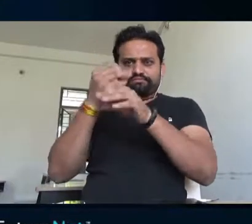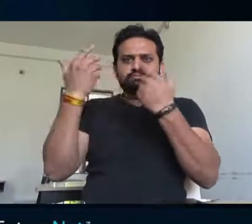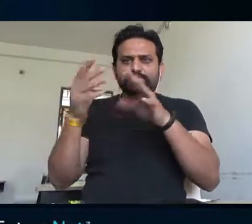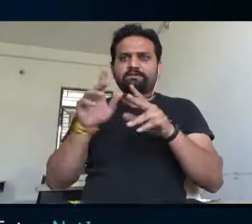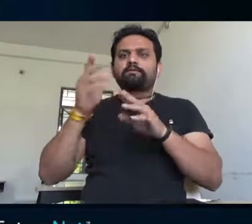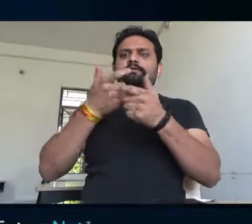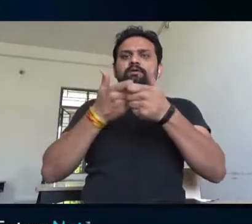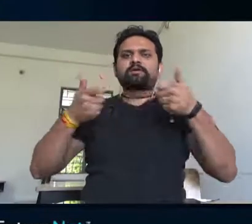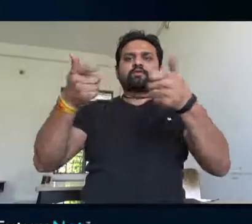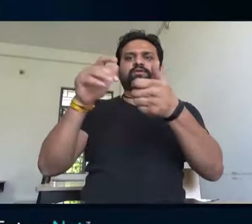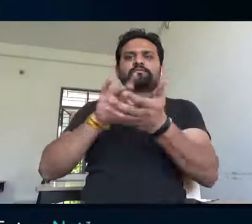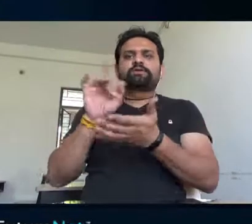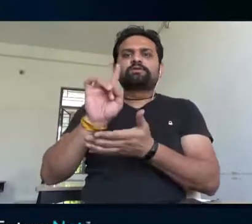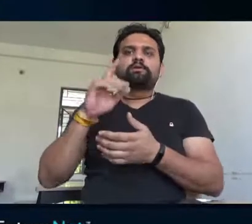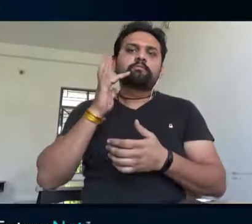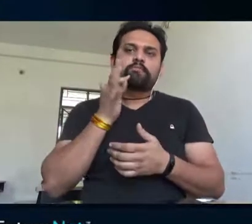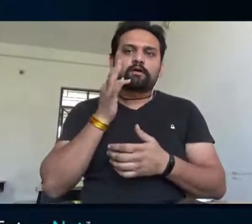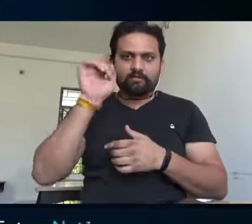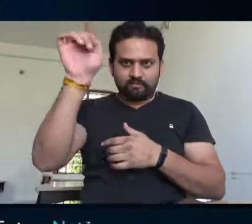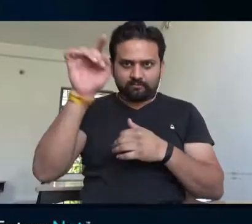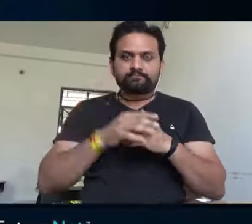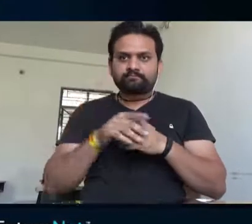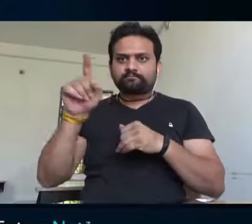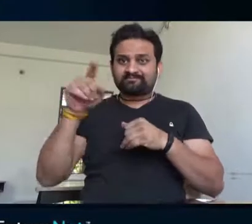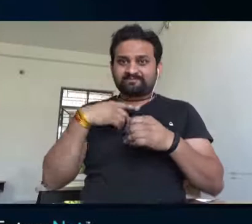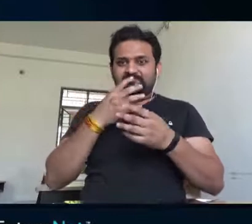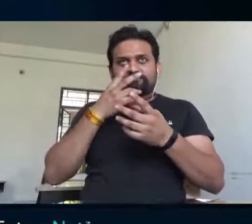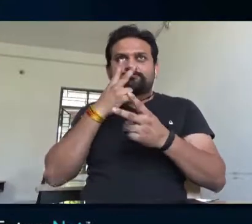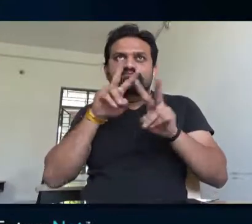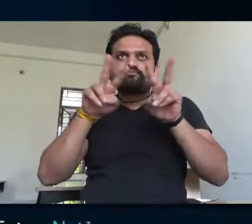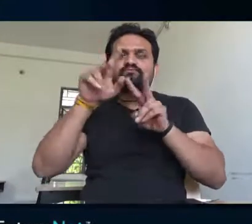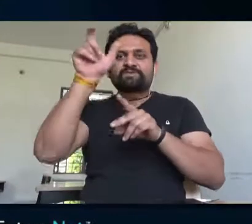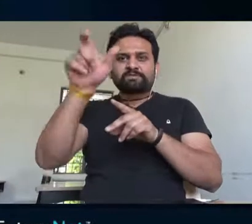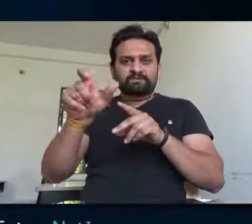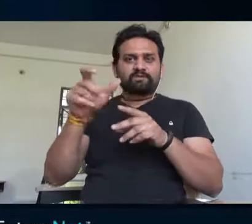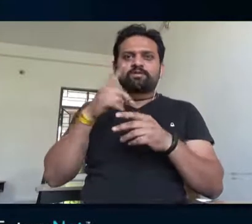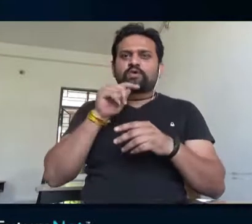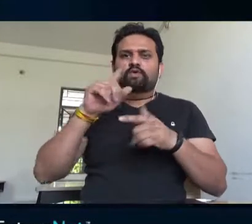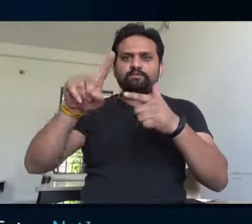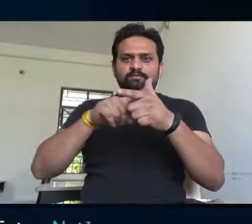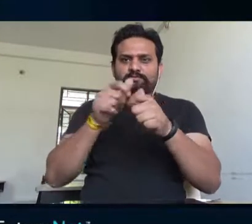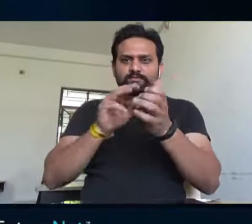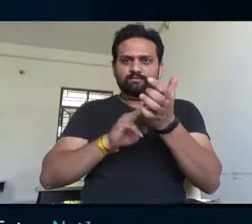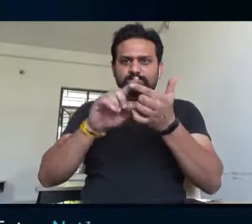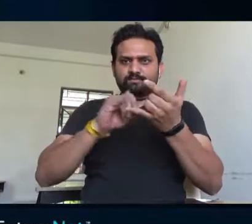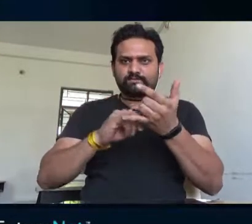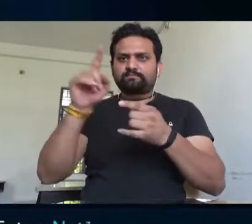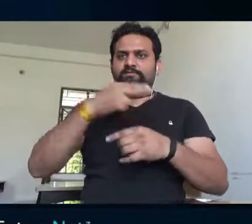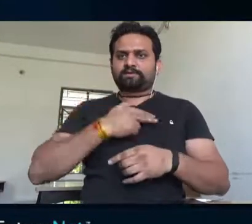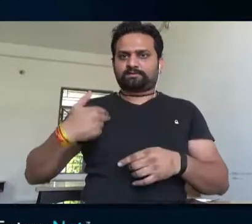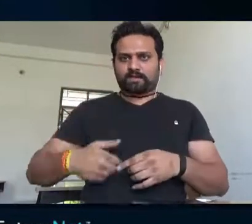because let's make a small review on the convention from Macau, and who can make it better with us than